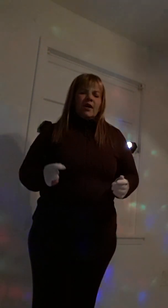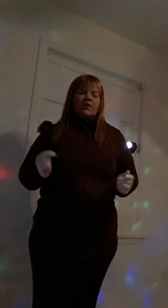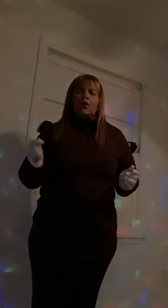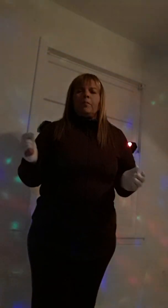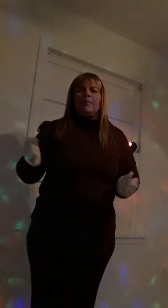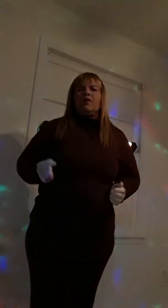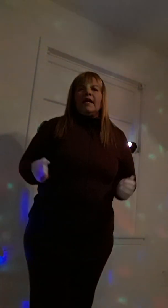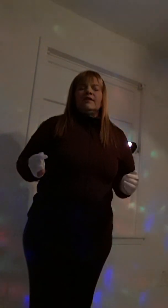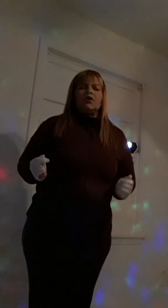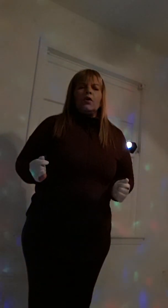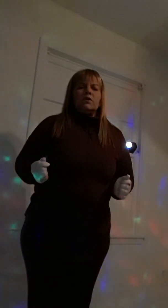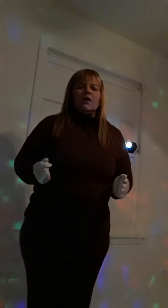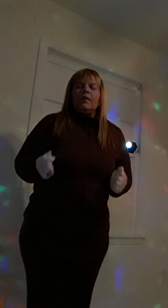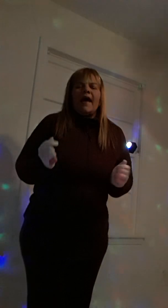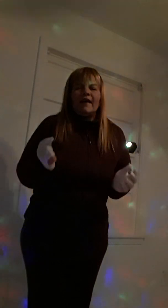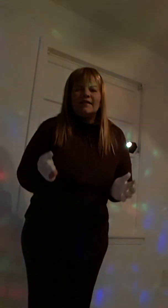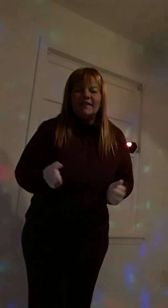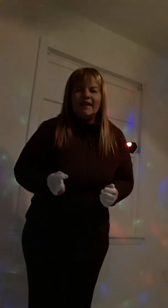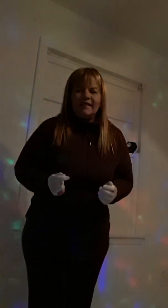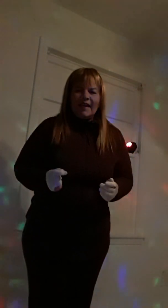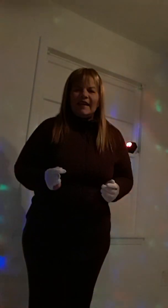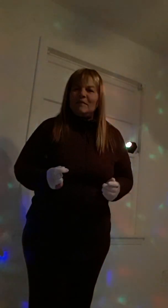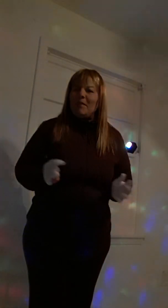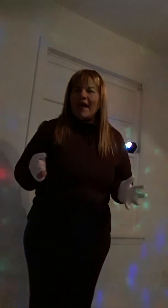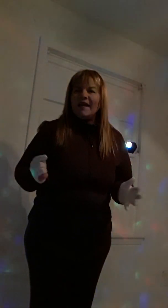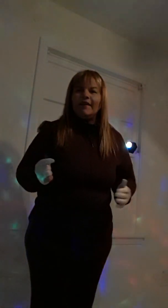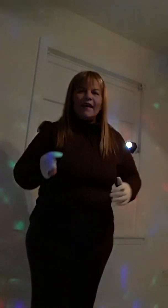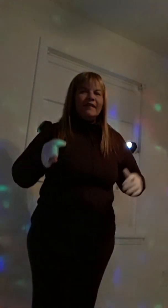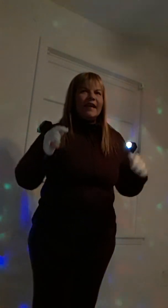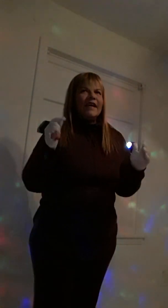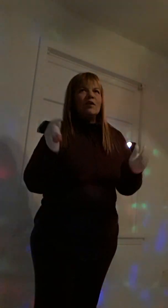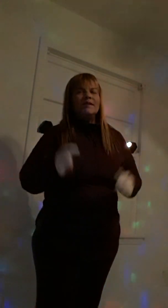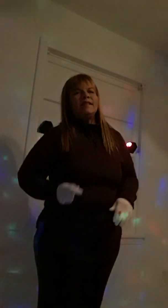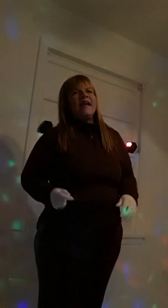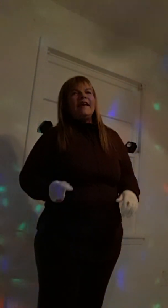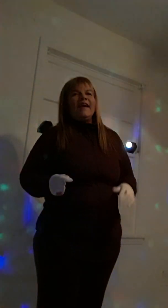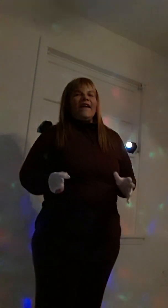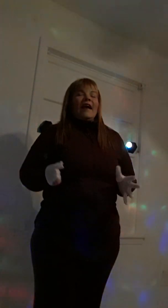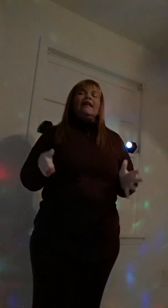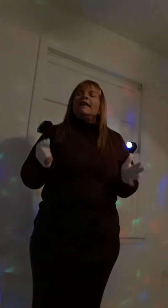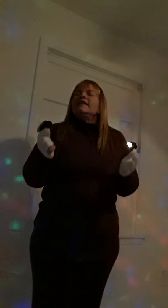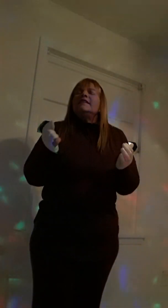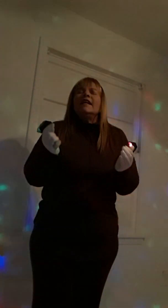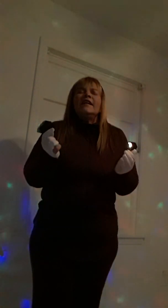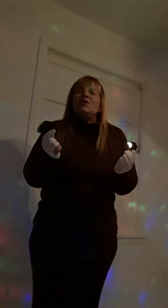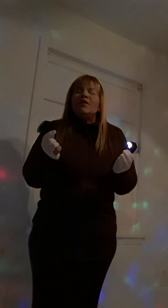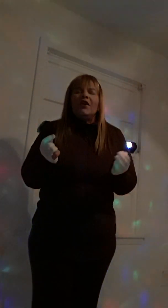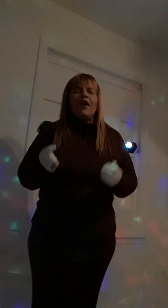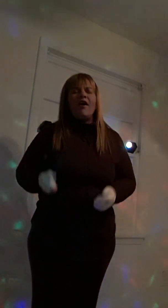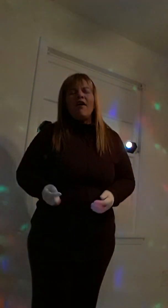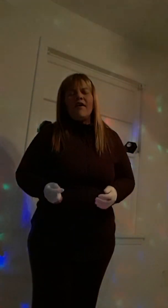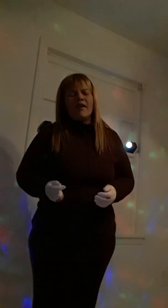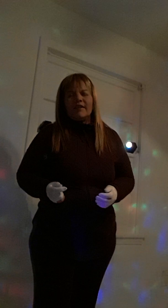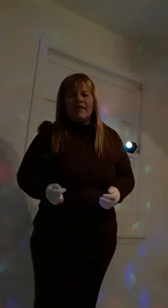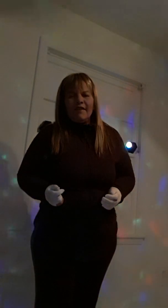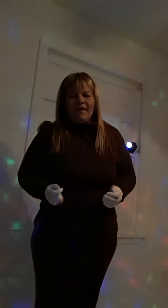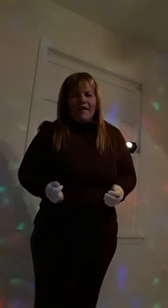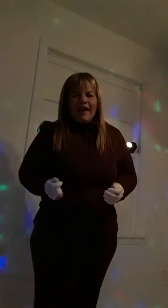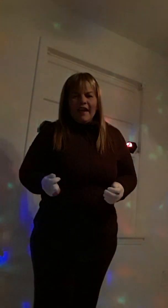because some people get so nasty and they get mad and they get upset and they take it to their heart and